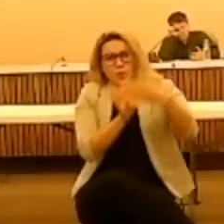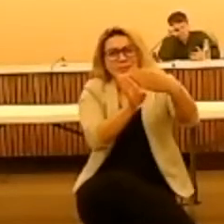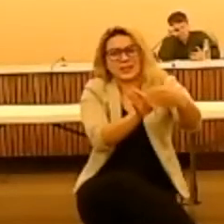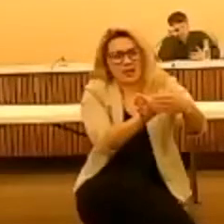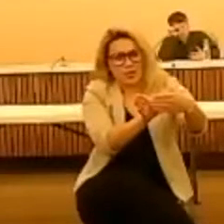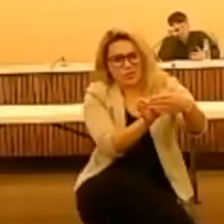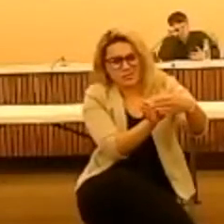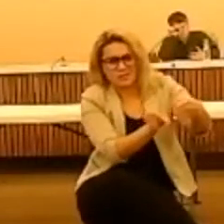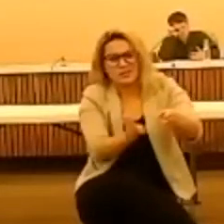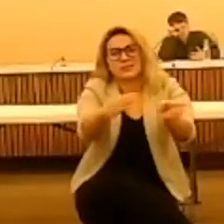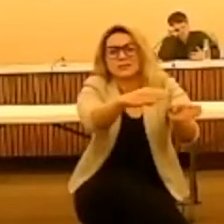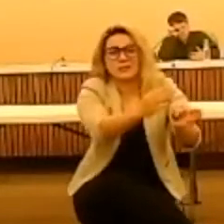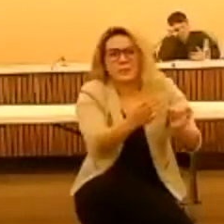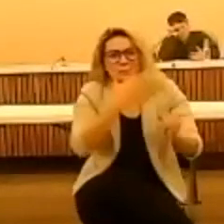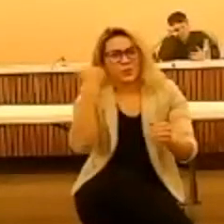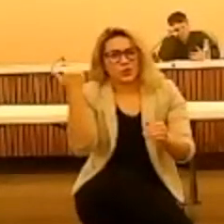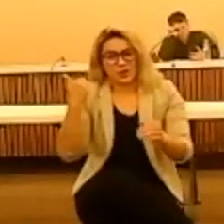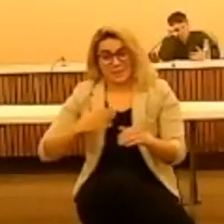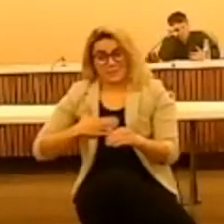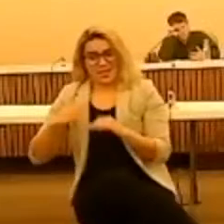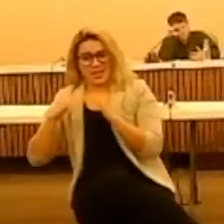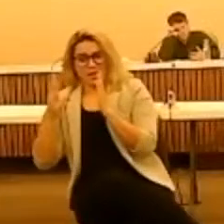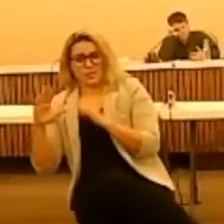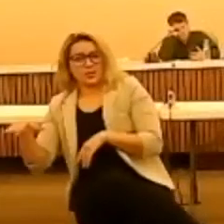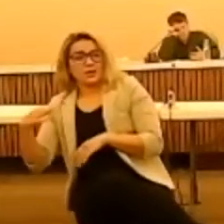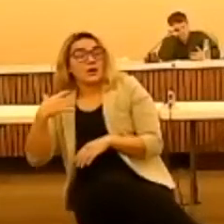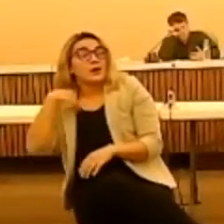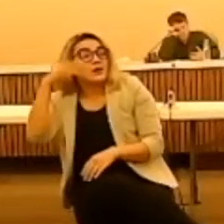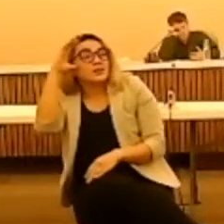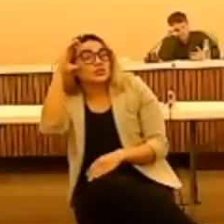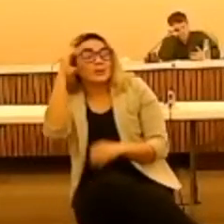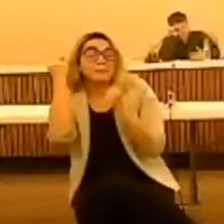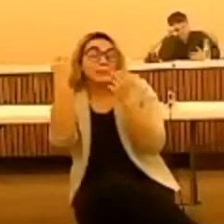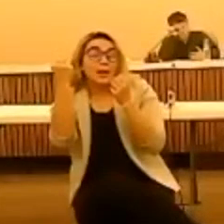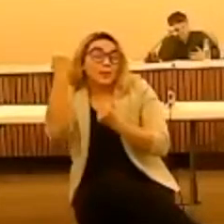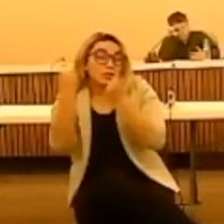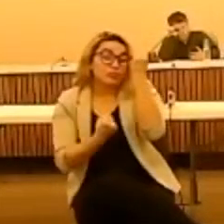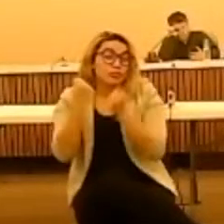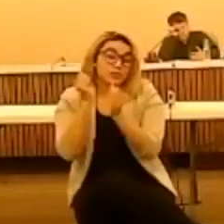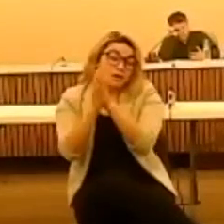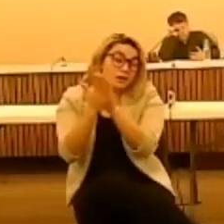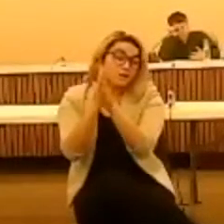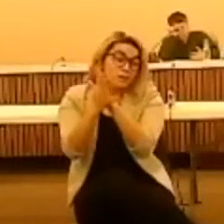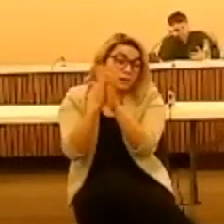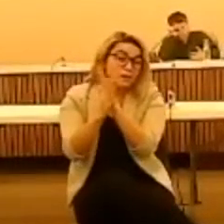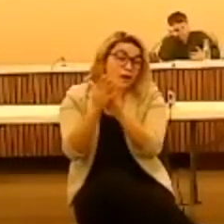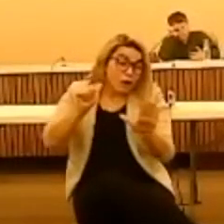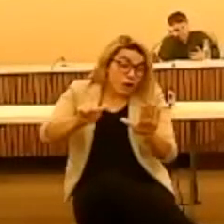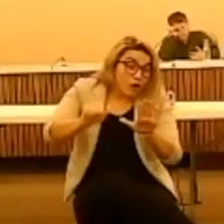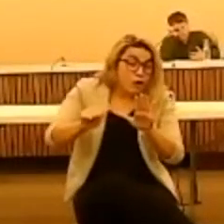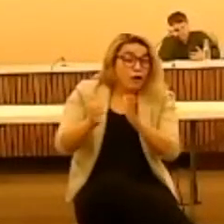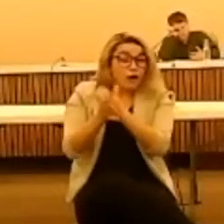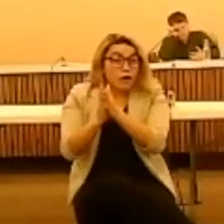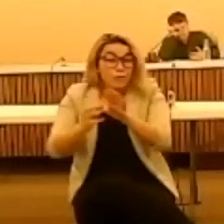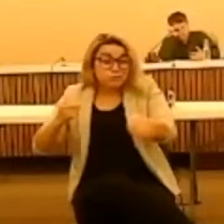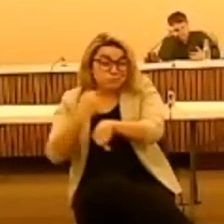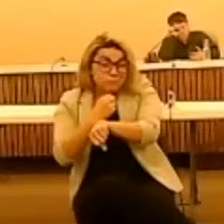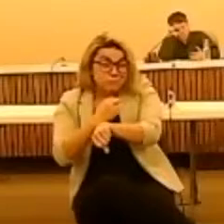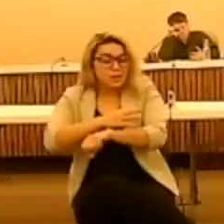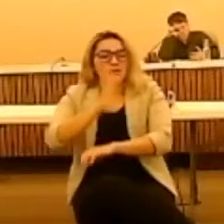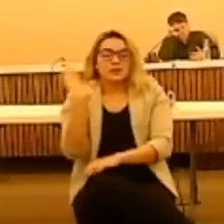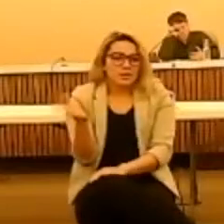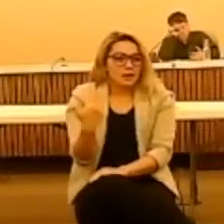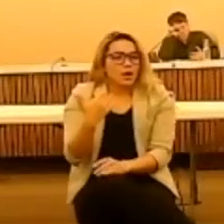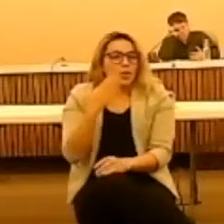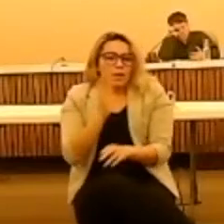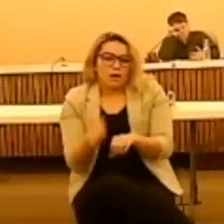street? The traffic that we listen to going out behind our house, that's just going to increase. And